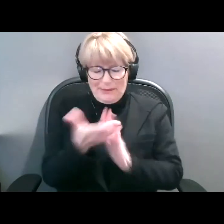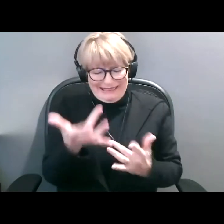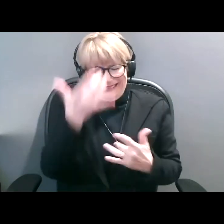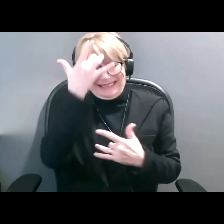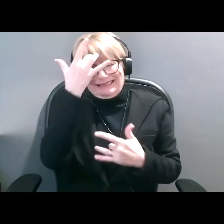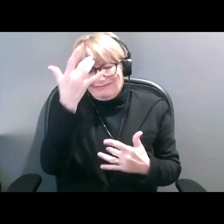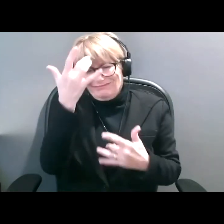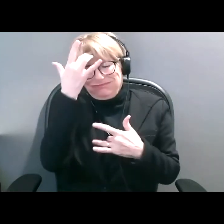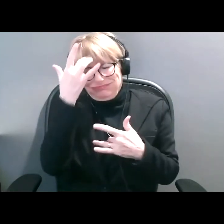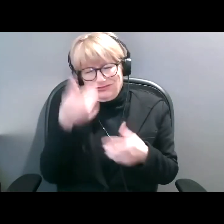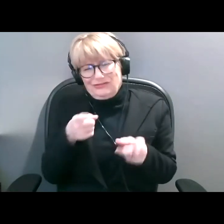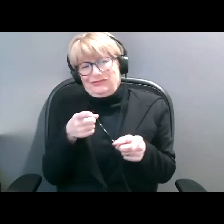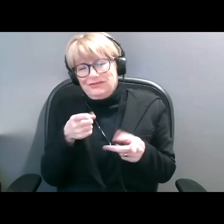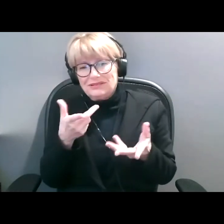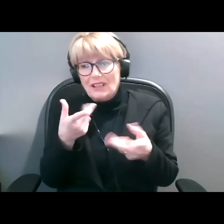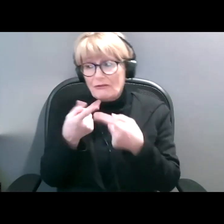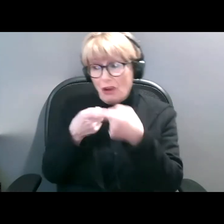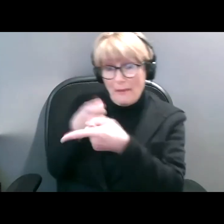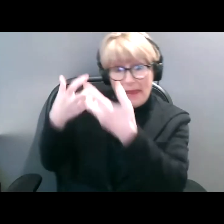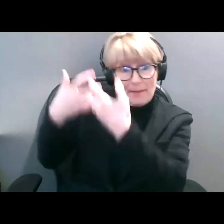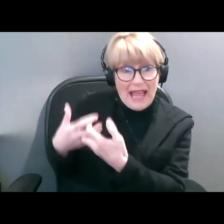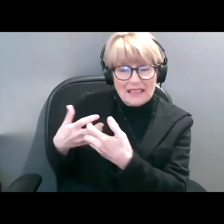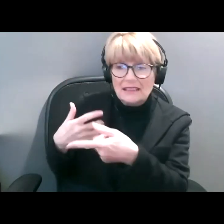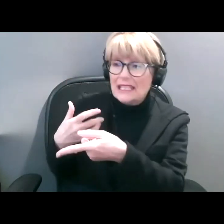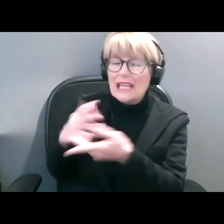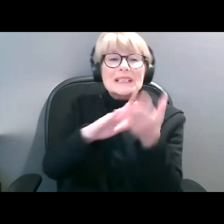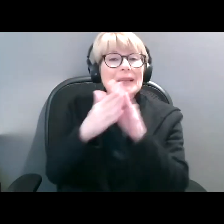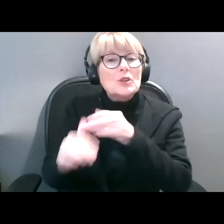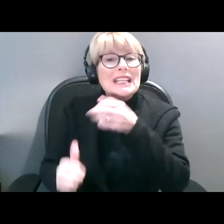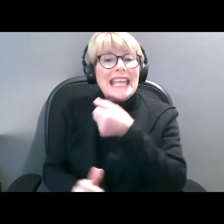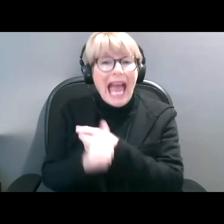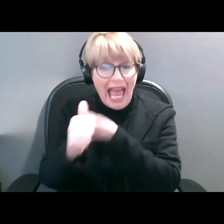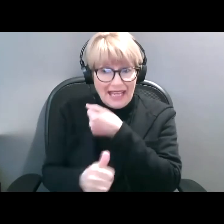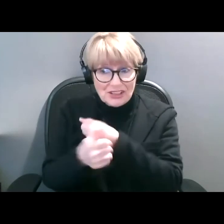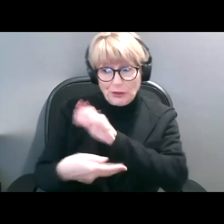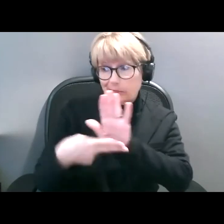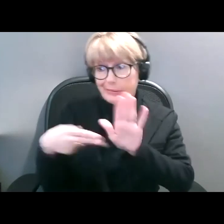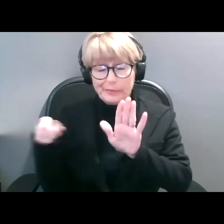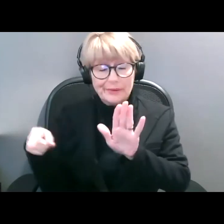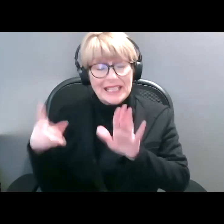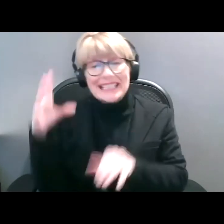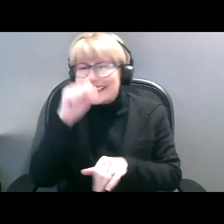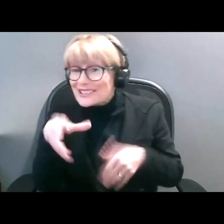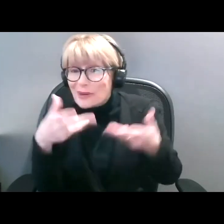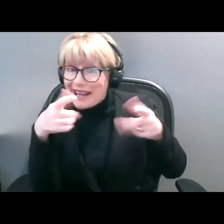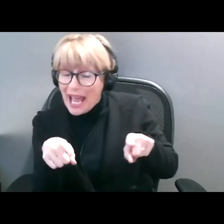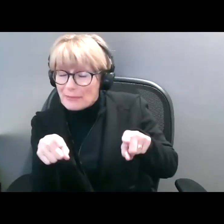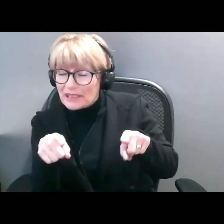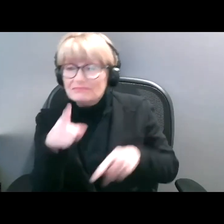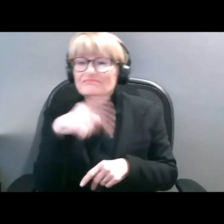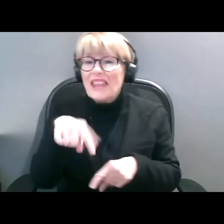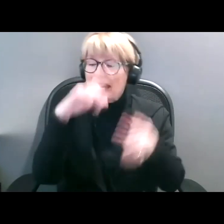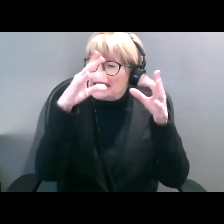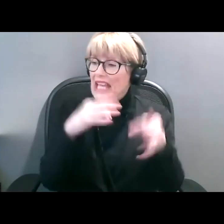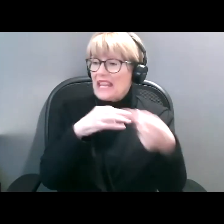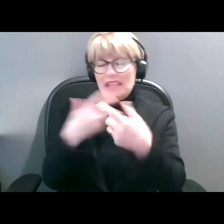plant. And it was just deemed a community hazard. So guess what happened? A decision was made to